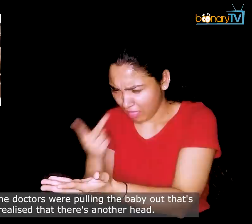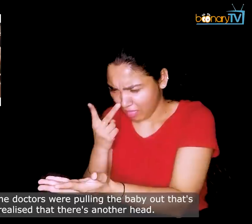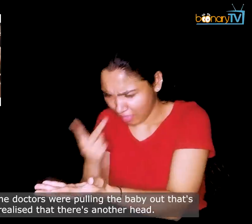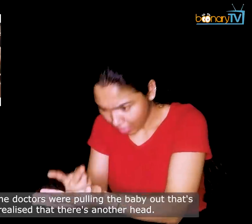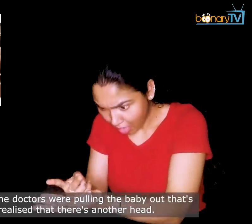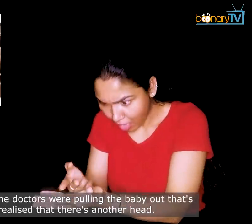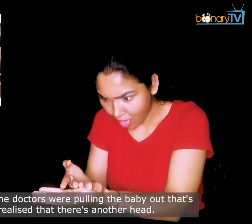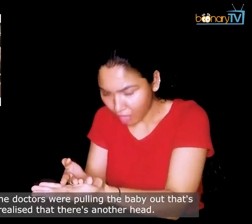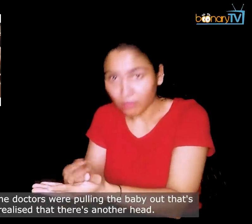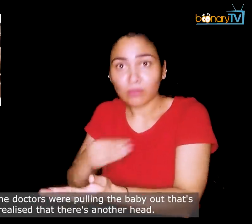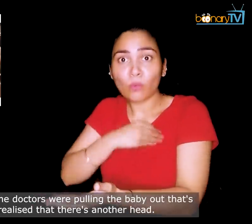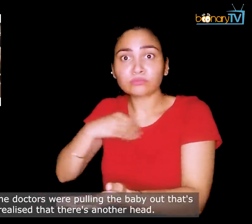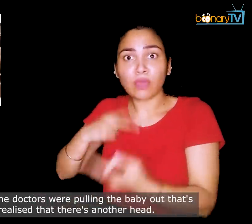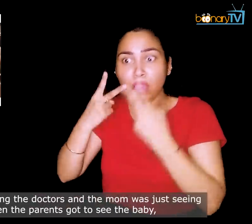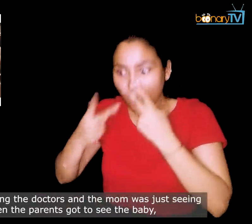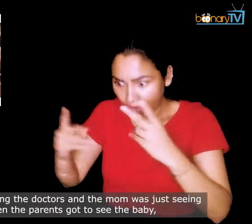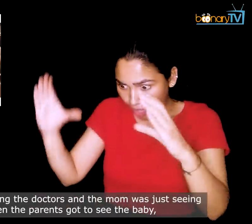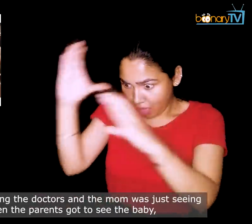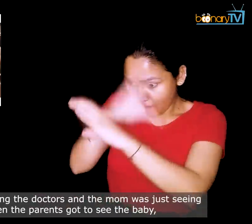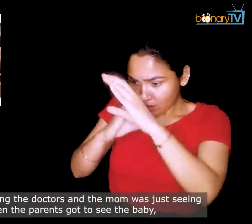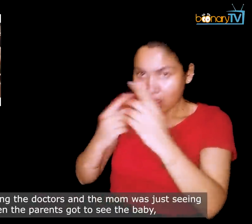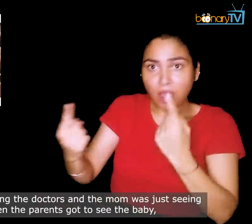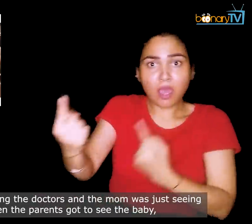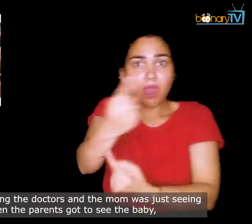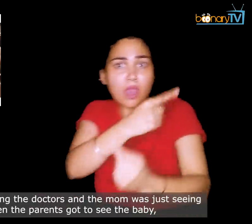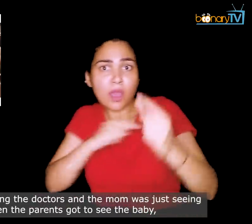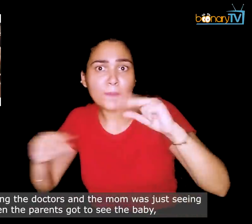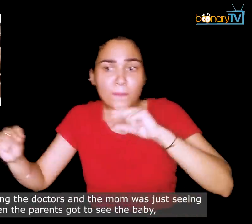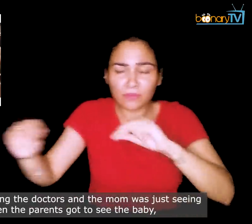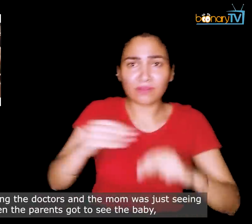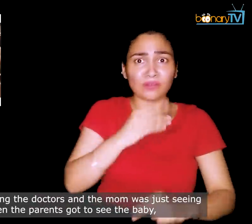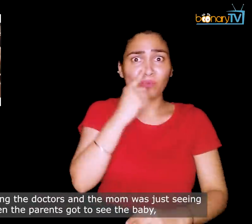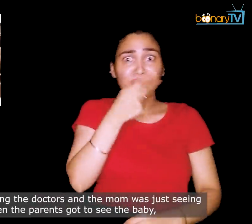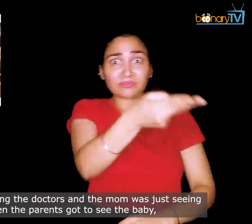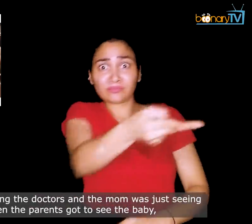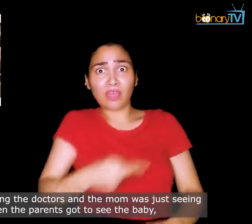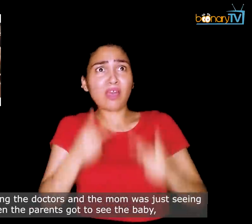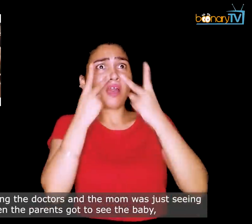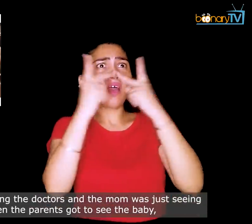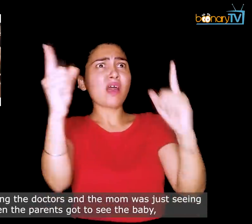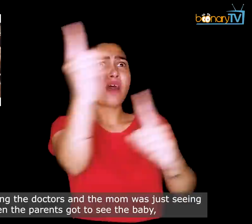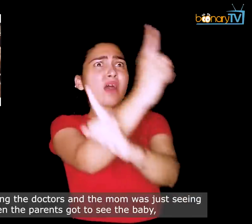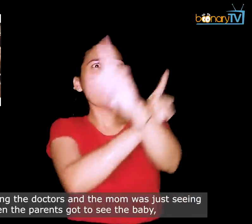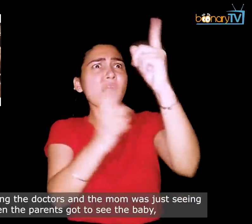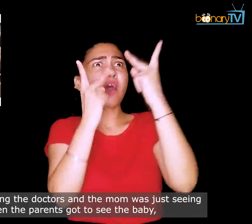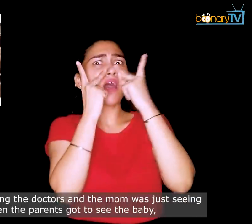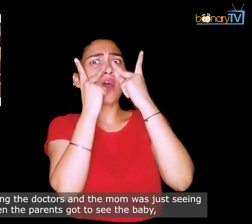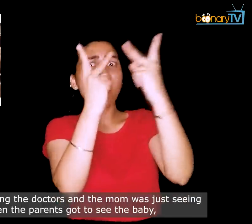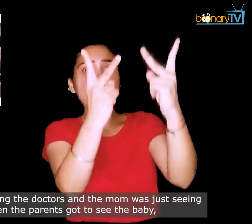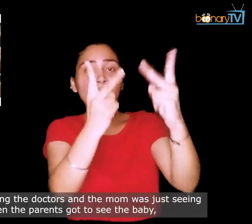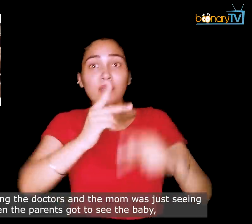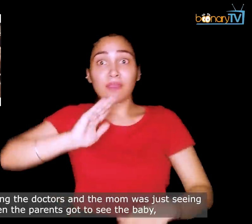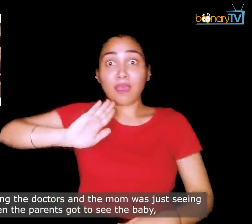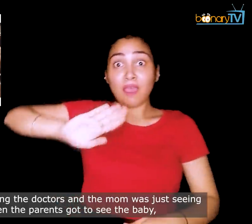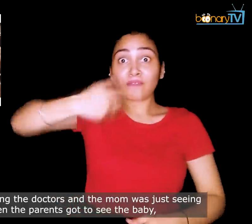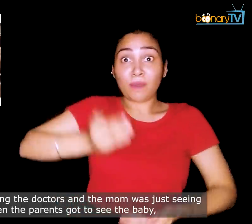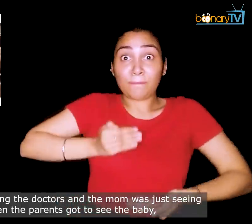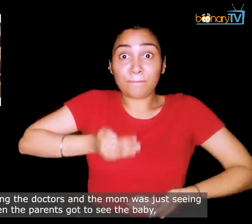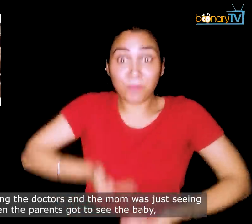another head. There was chaos among the doctors and the mom was just